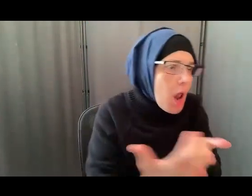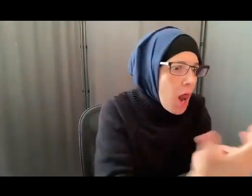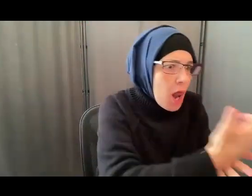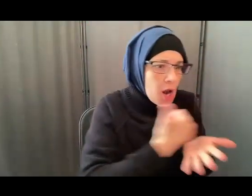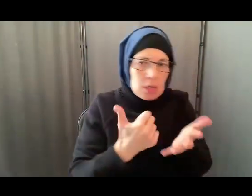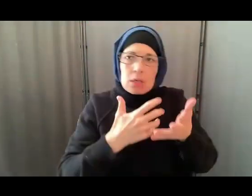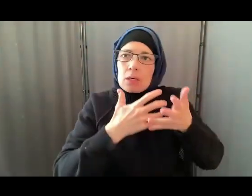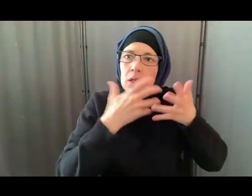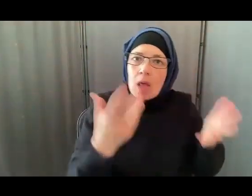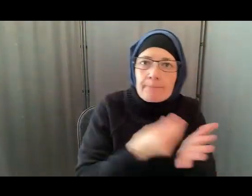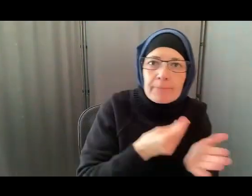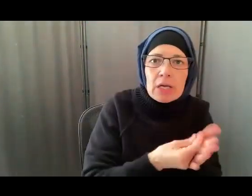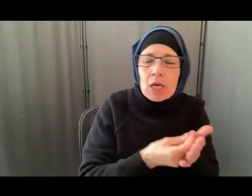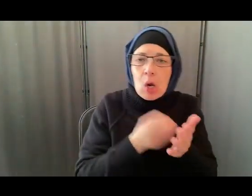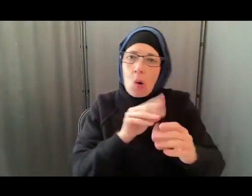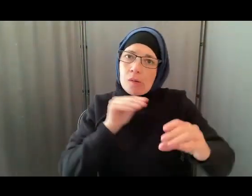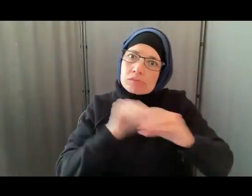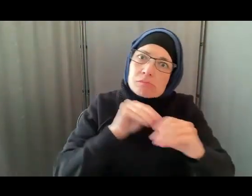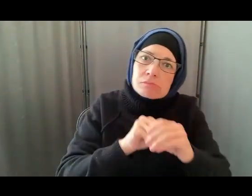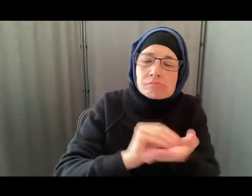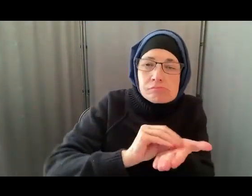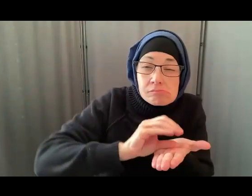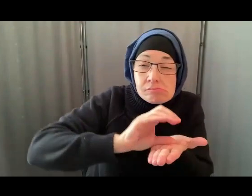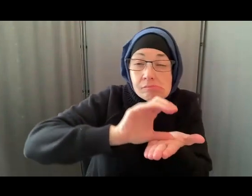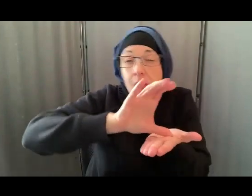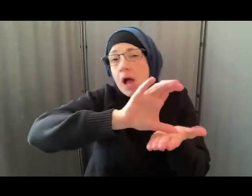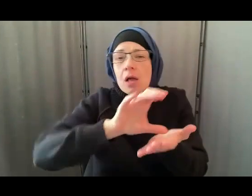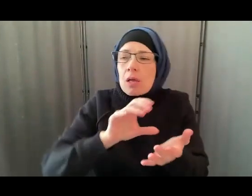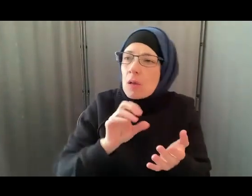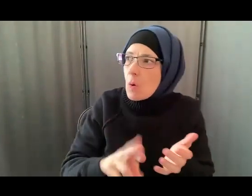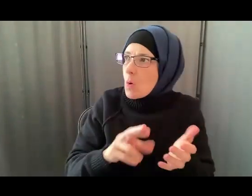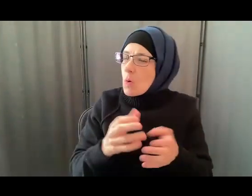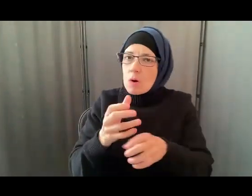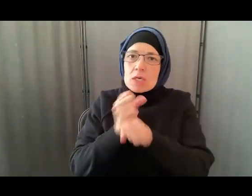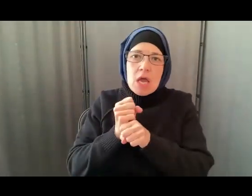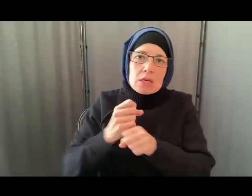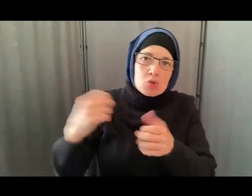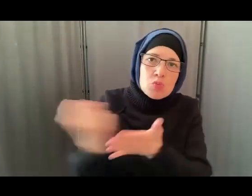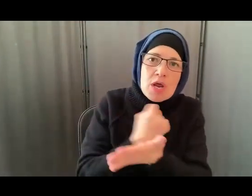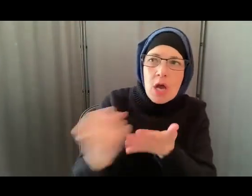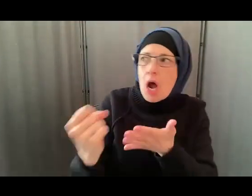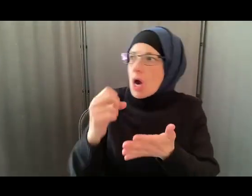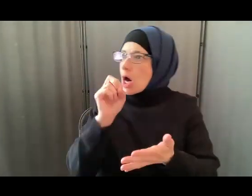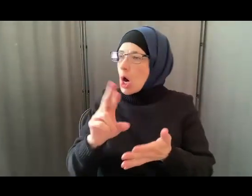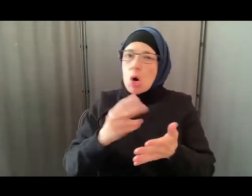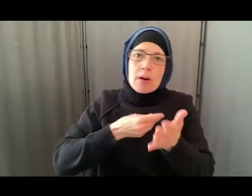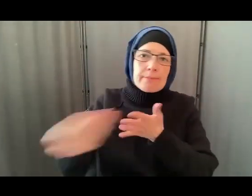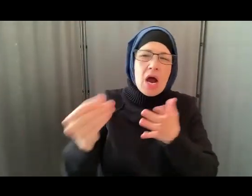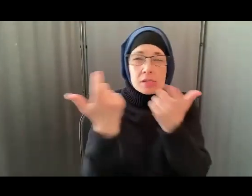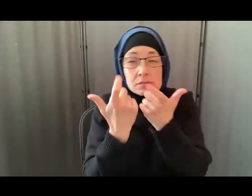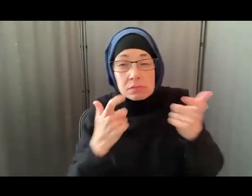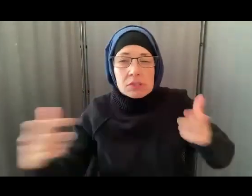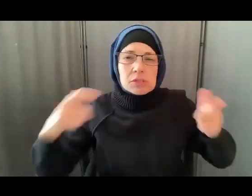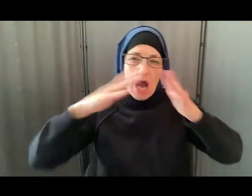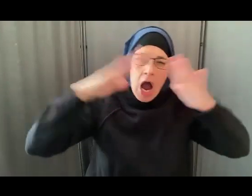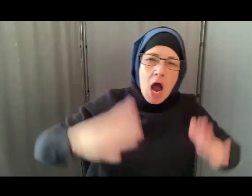bank accounts and credit and credit cards, the biggest house, the biggest car, all of